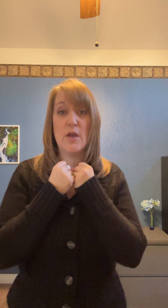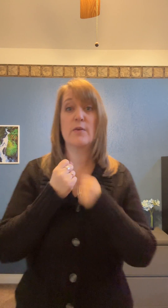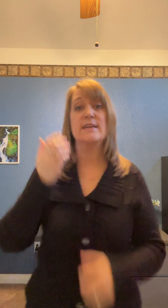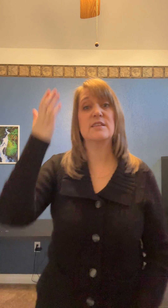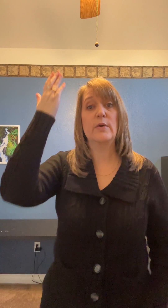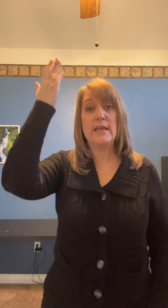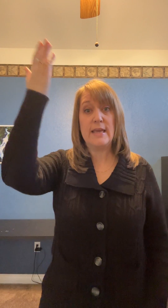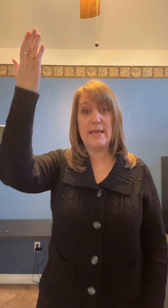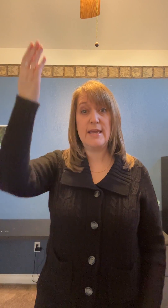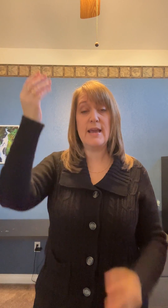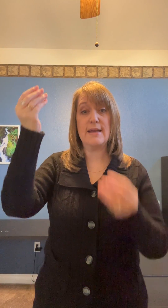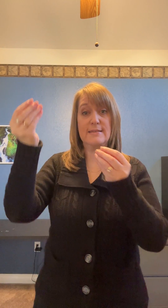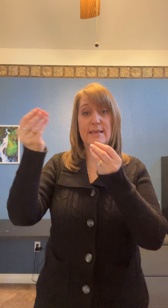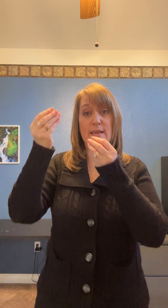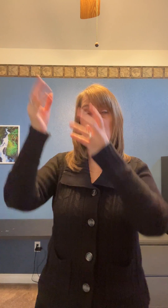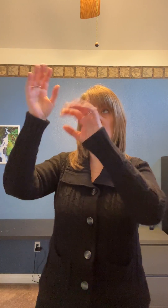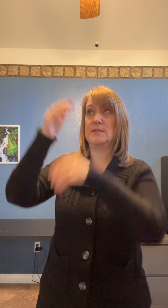Okay, so he has